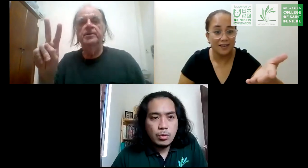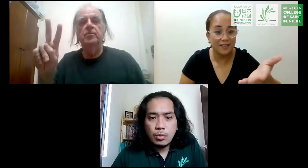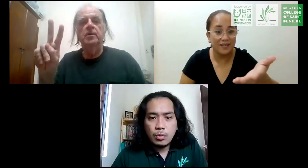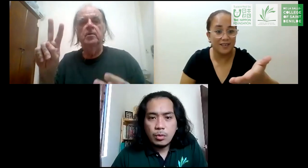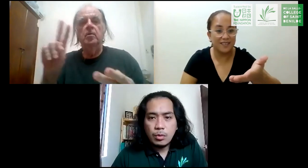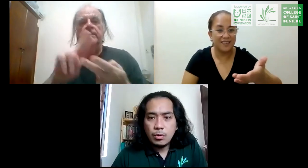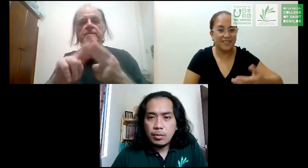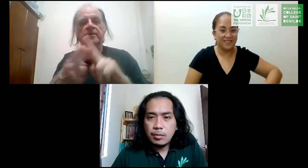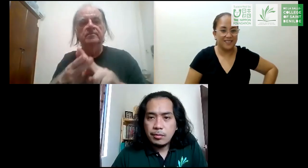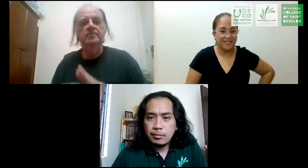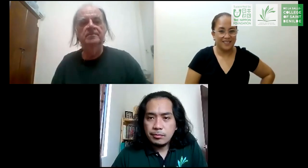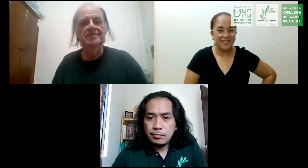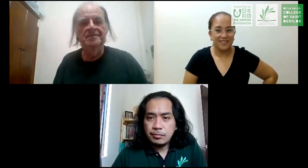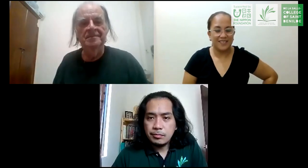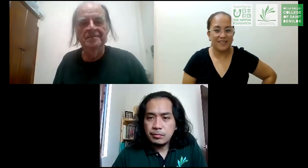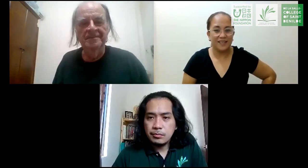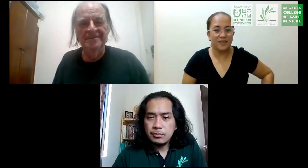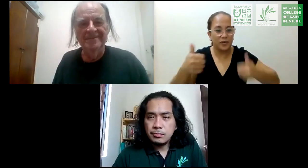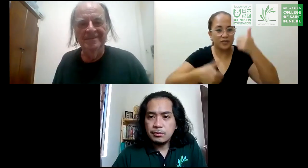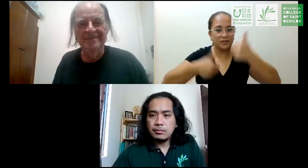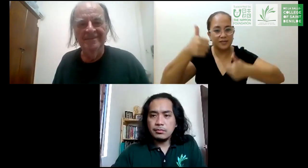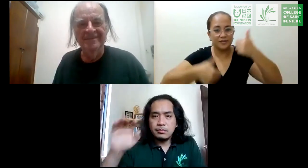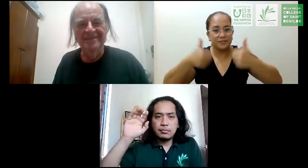Oh, this one or this one?